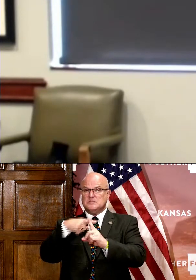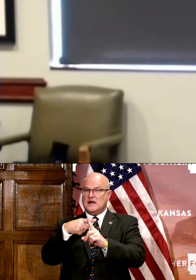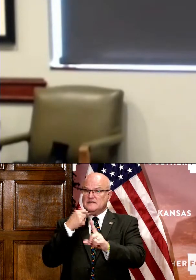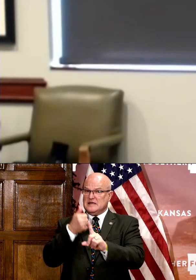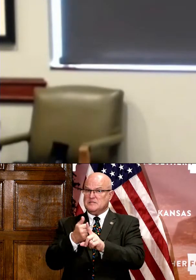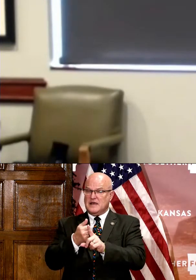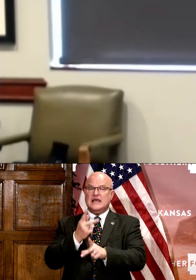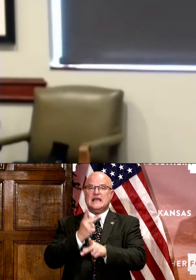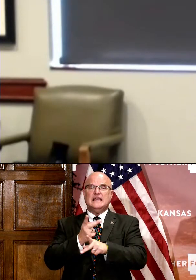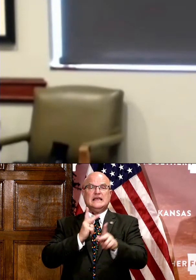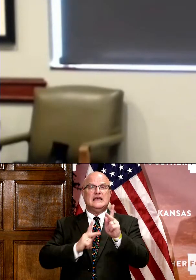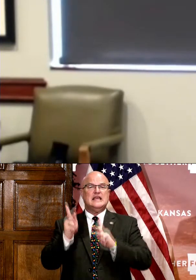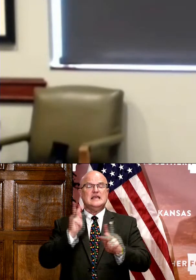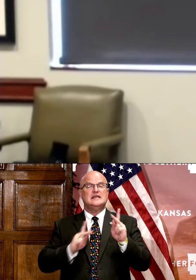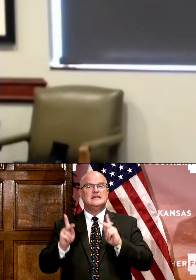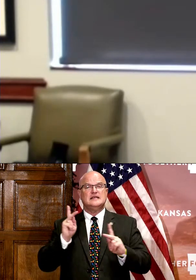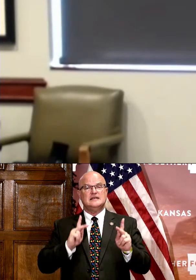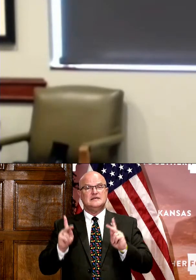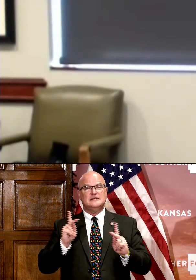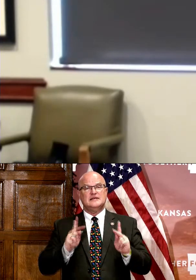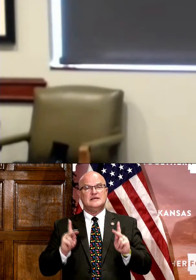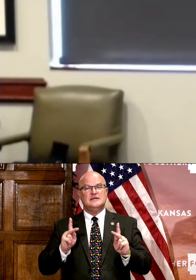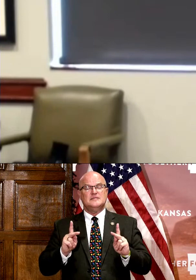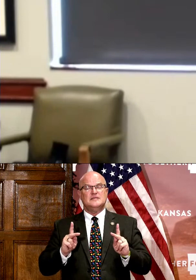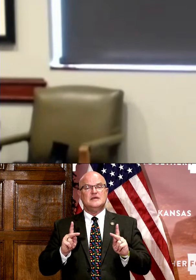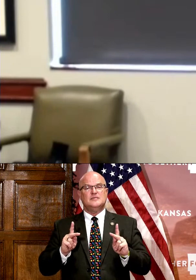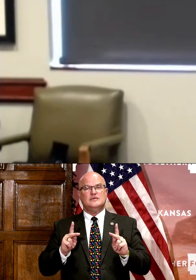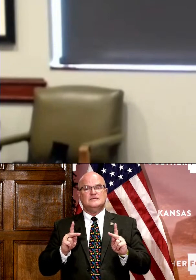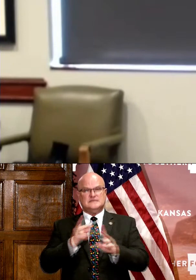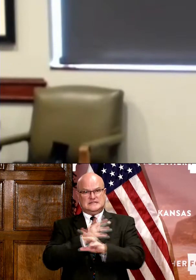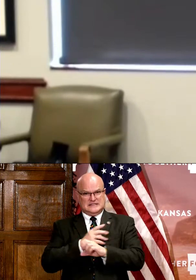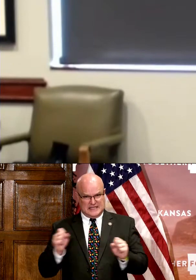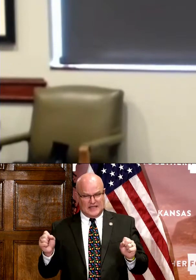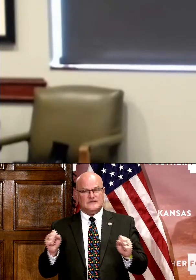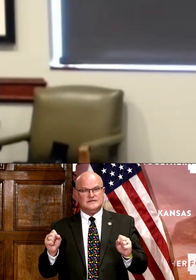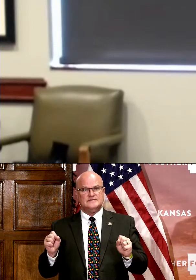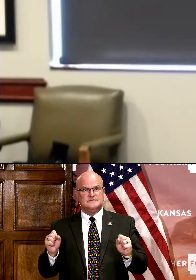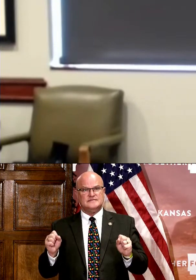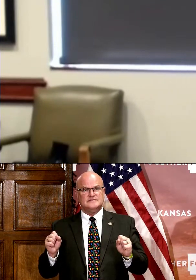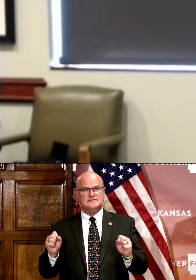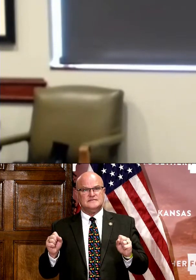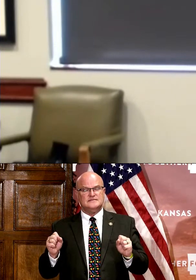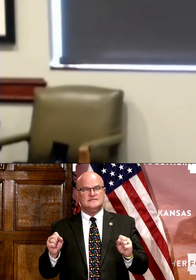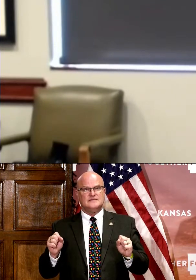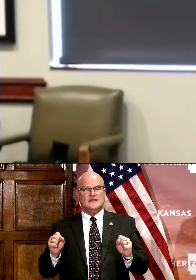and keeping patients in that different